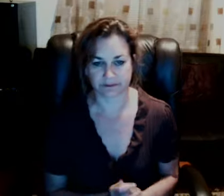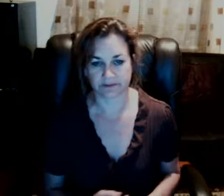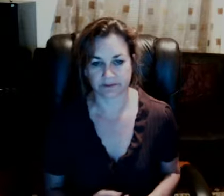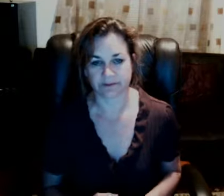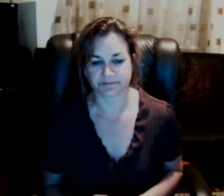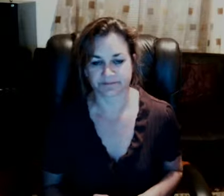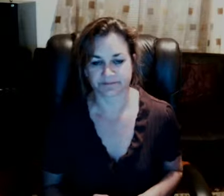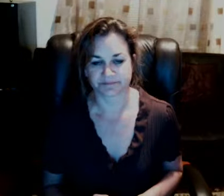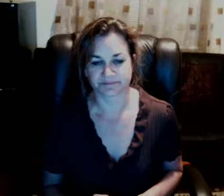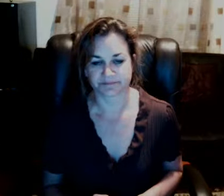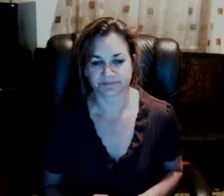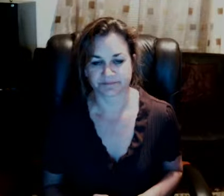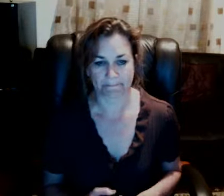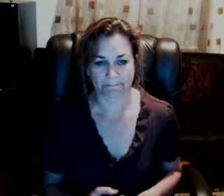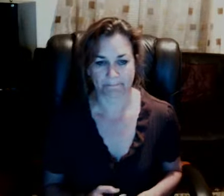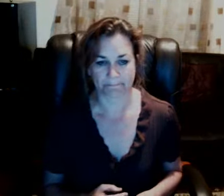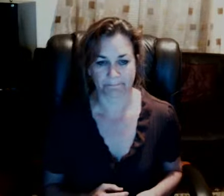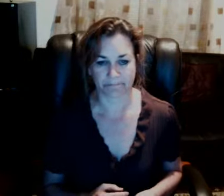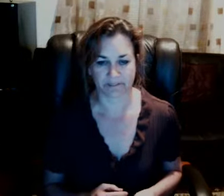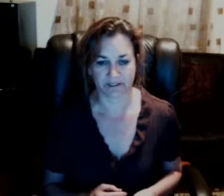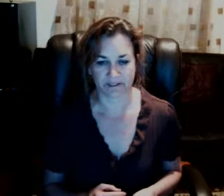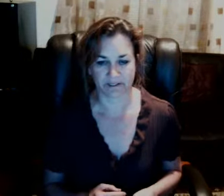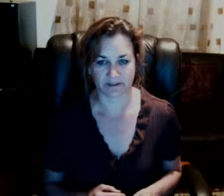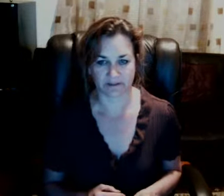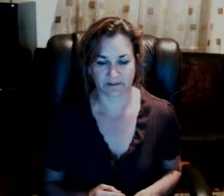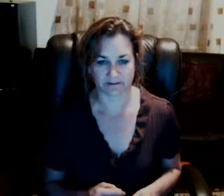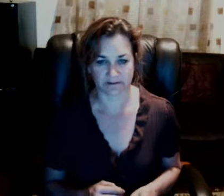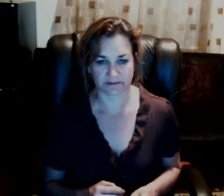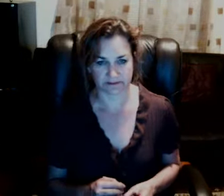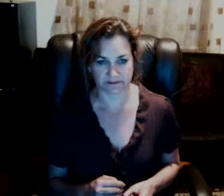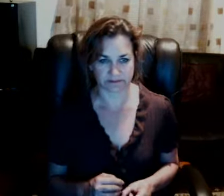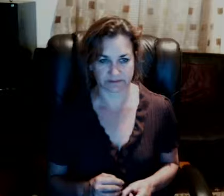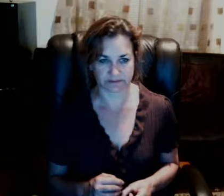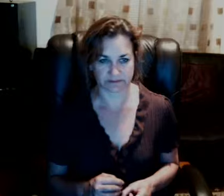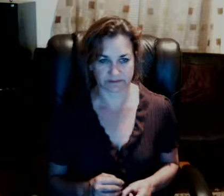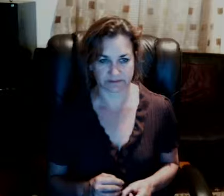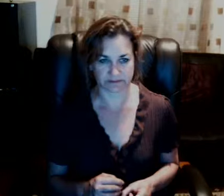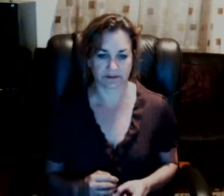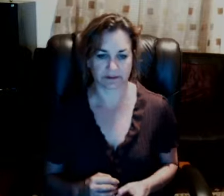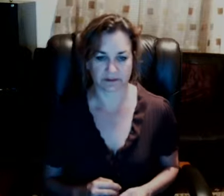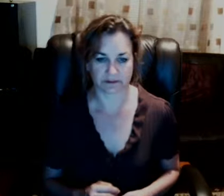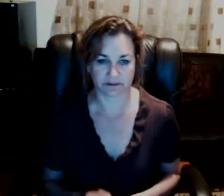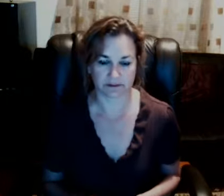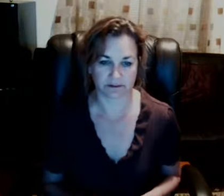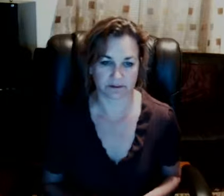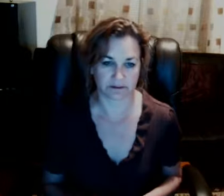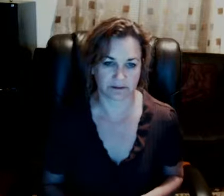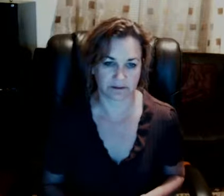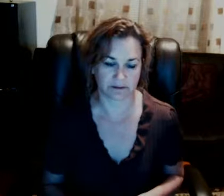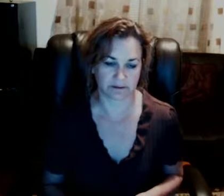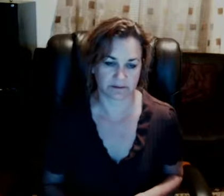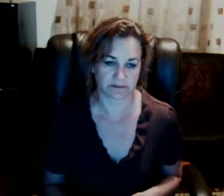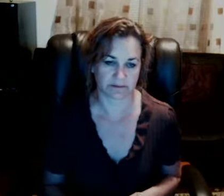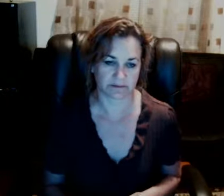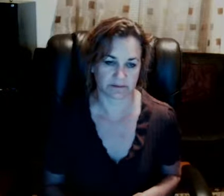thoughts about herself as a mother, as well as her key unhelpful behavioural changes. Later, she offers an empowering